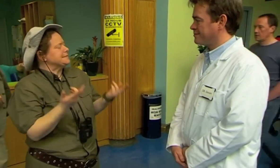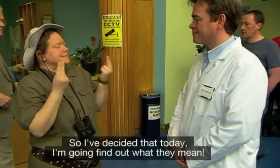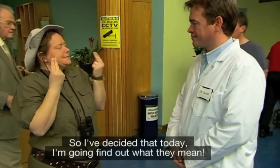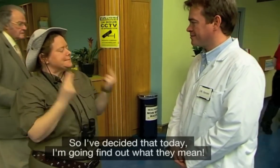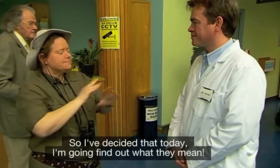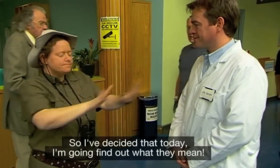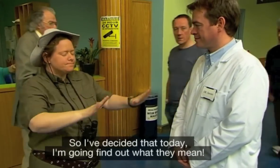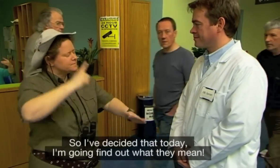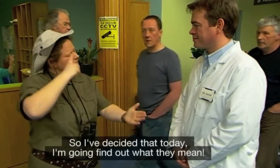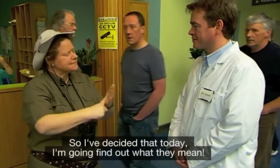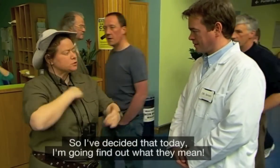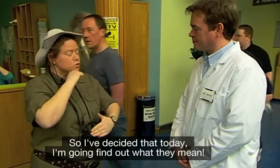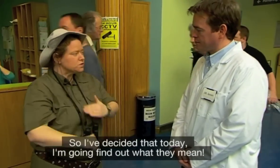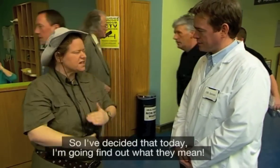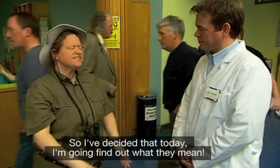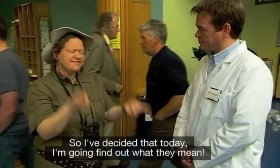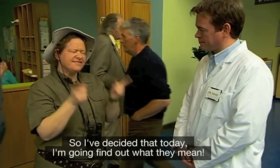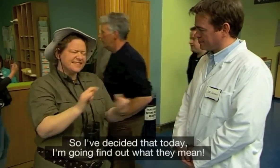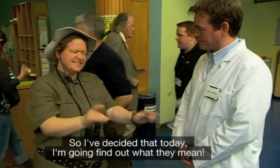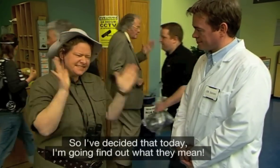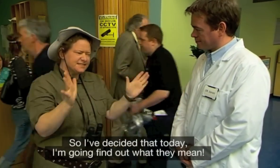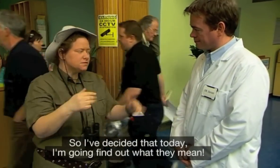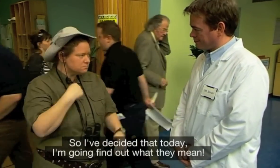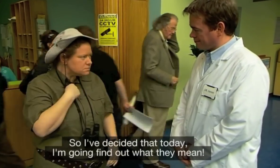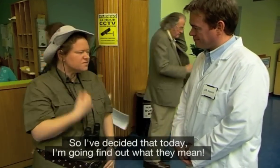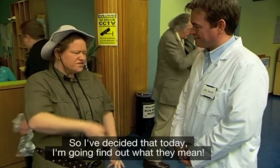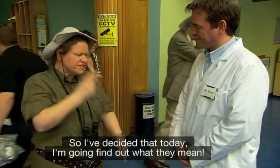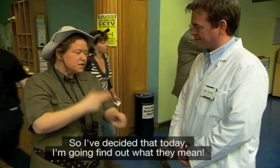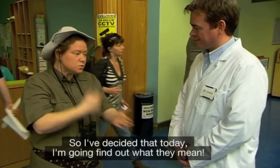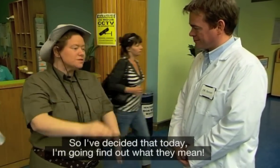So, I've decided that today, I'm going to find out what they mean.